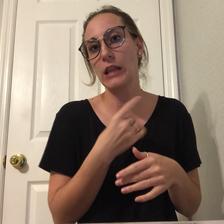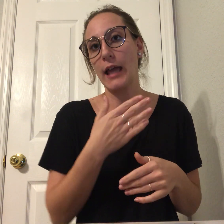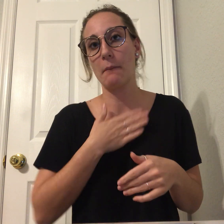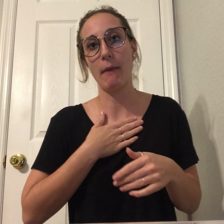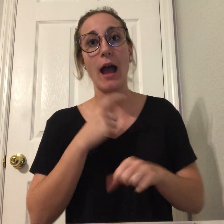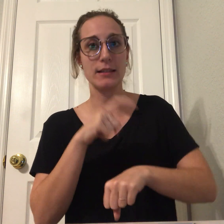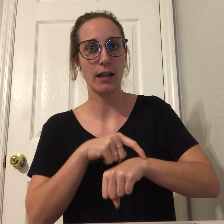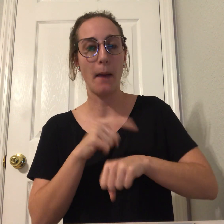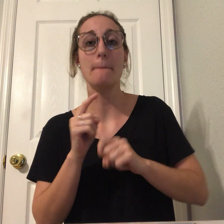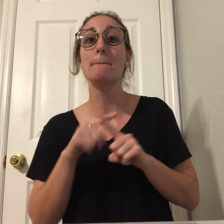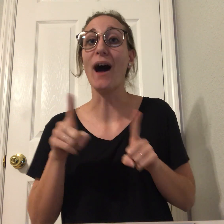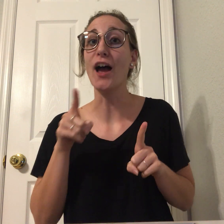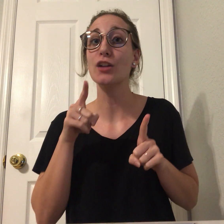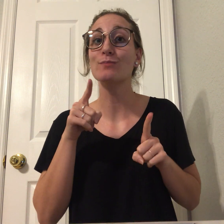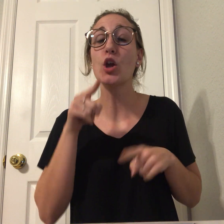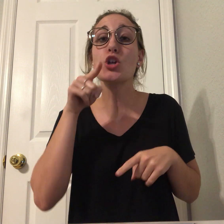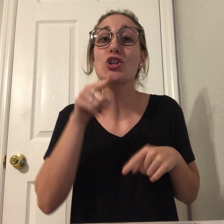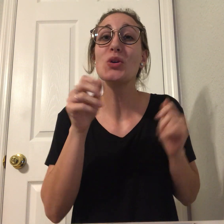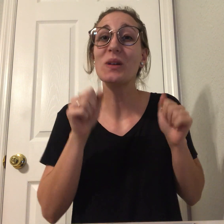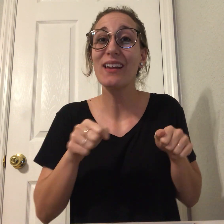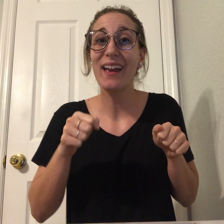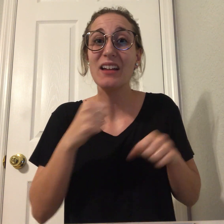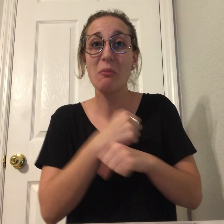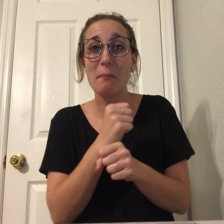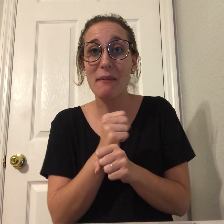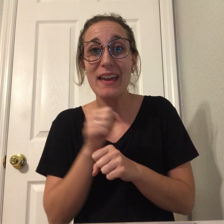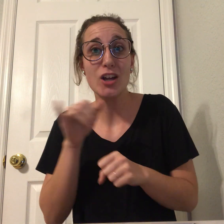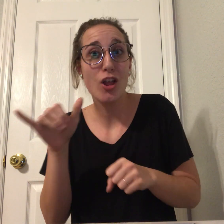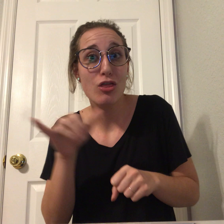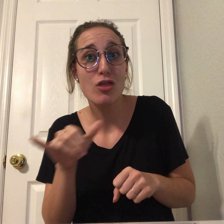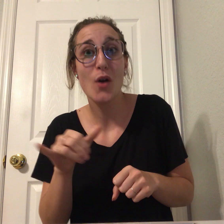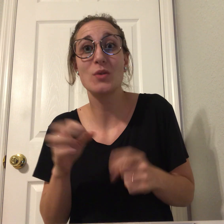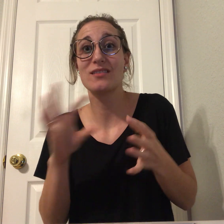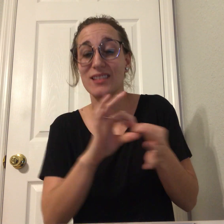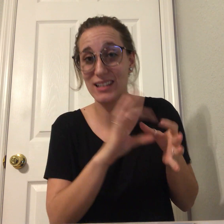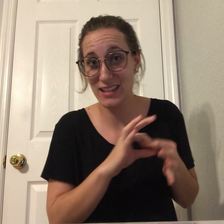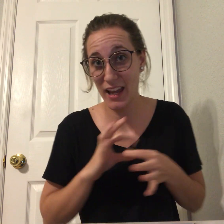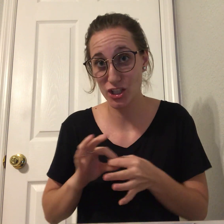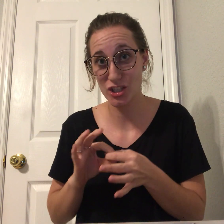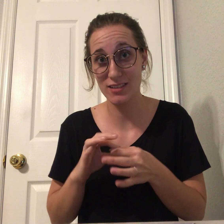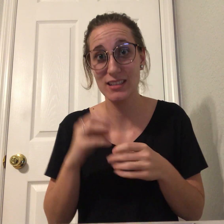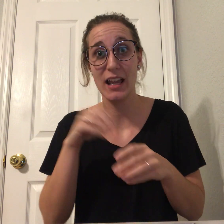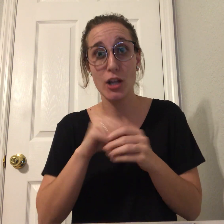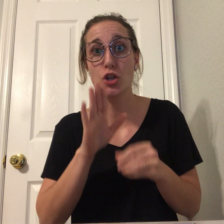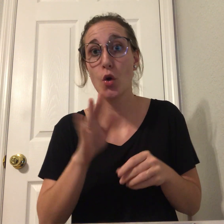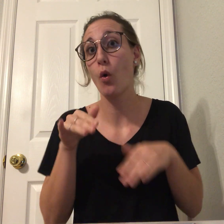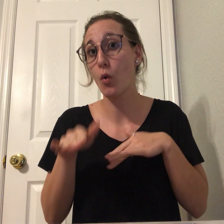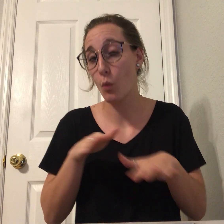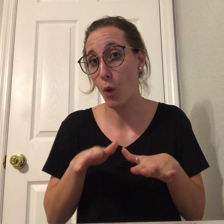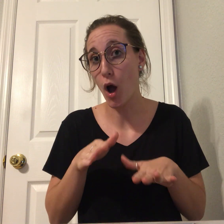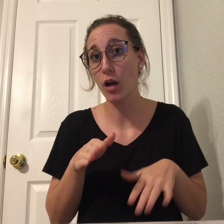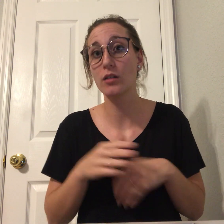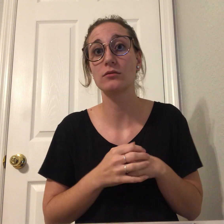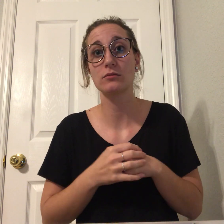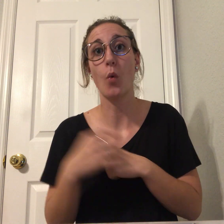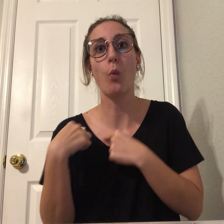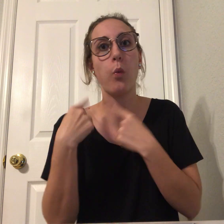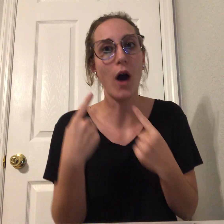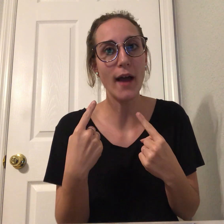connections in your exercise, in your walk, while you're getting your sunlight as well. Quick